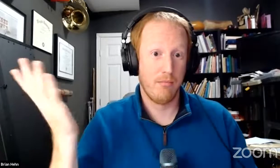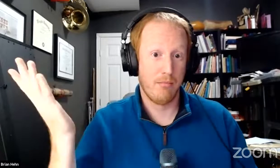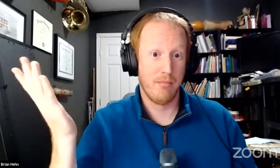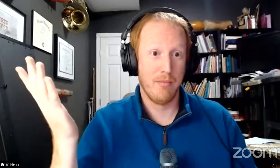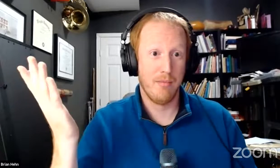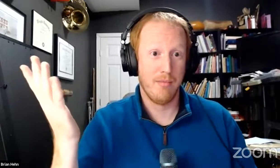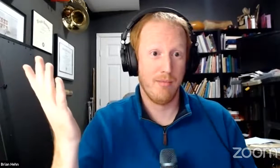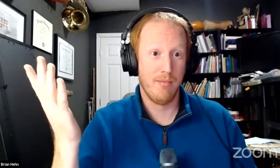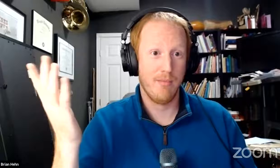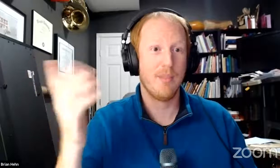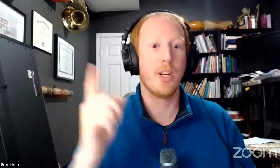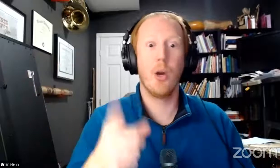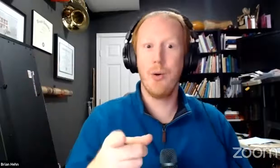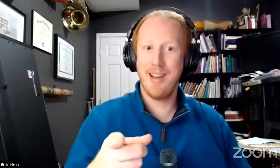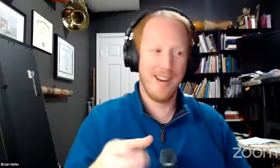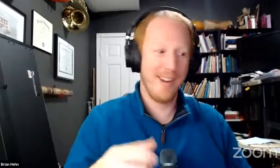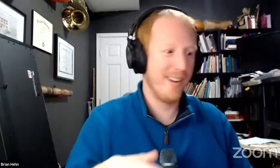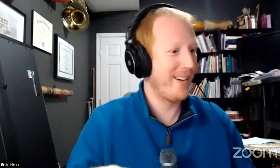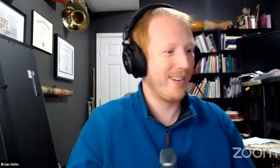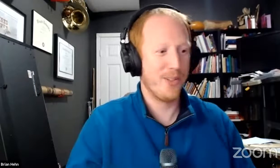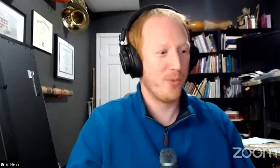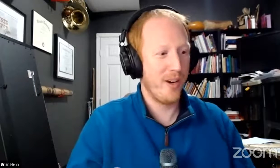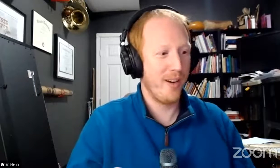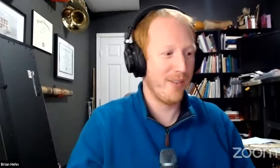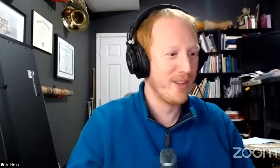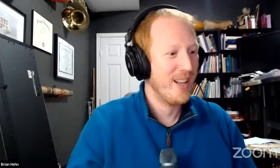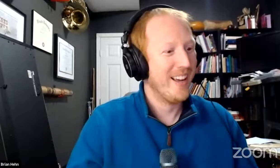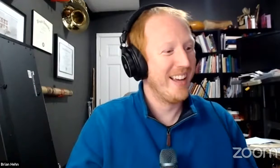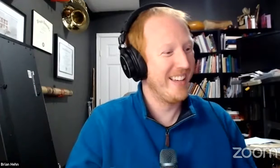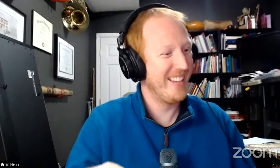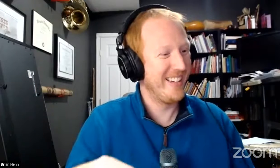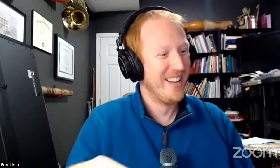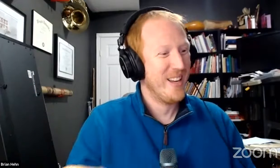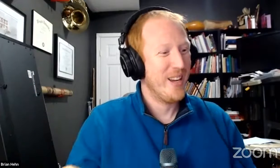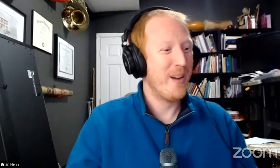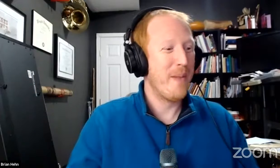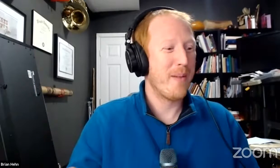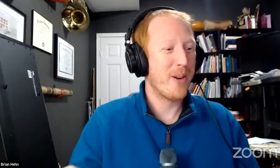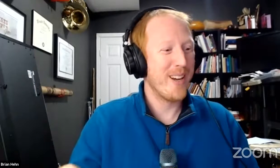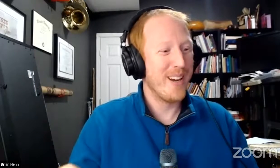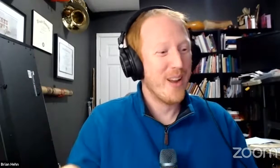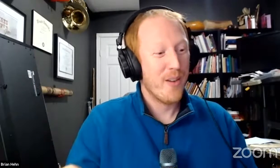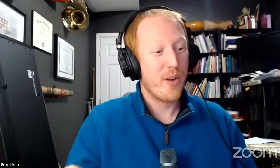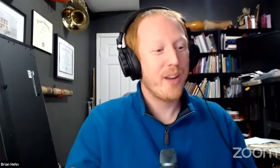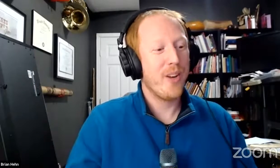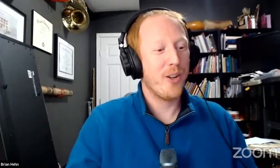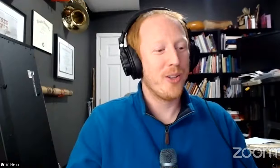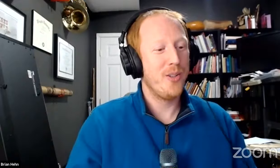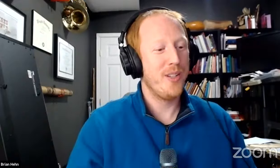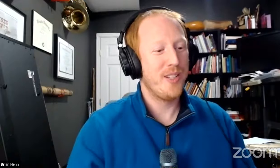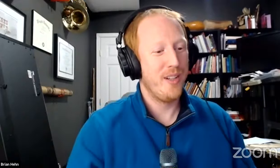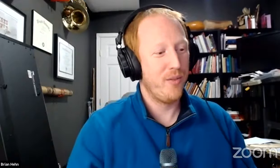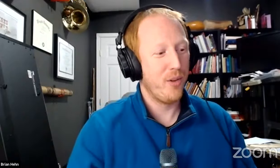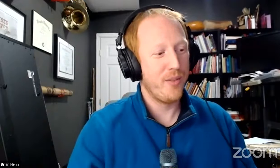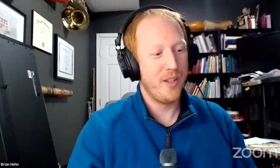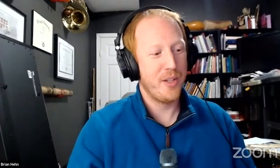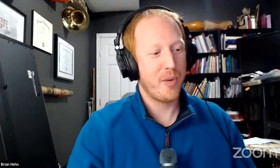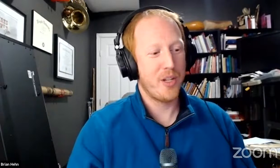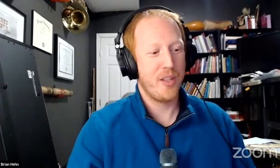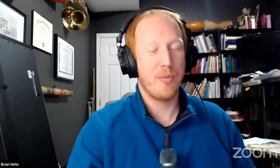these are ridiculous, and and they're supposed to make us laugh